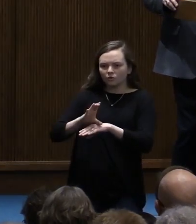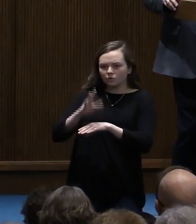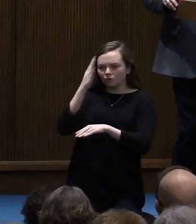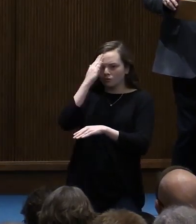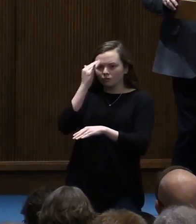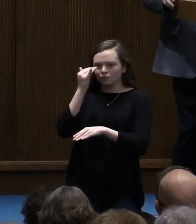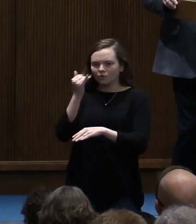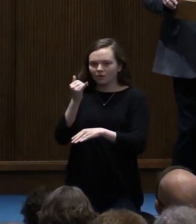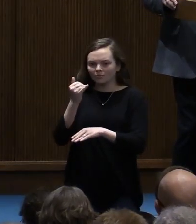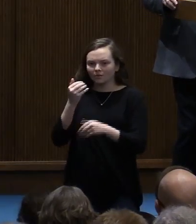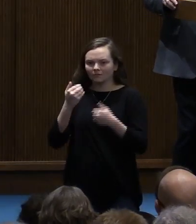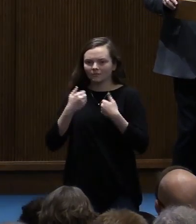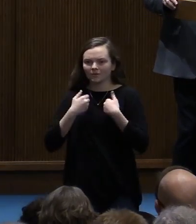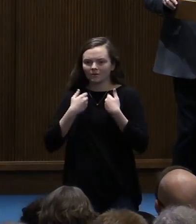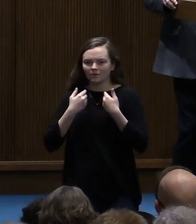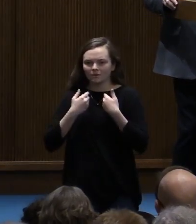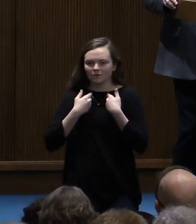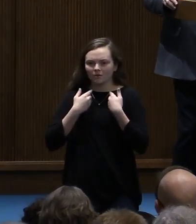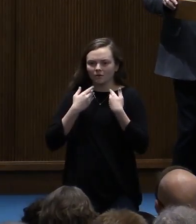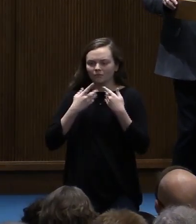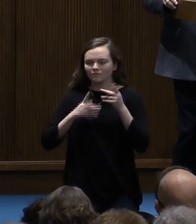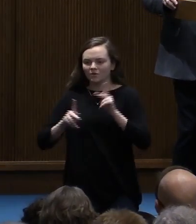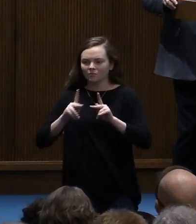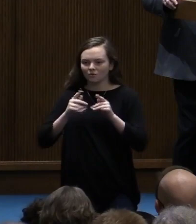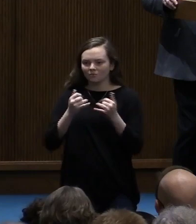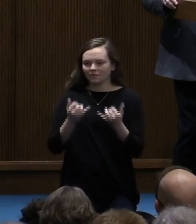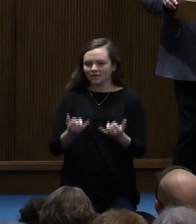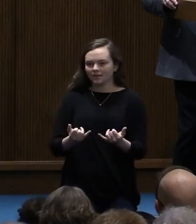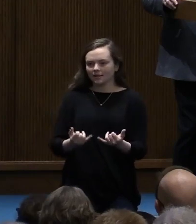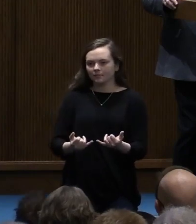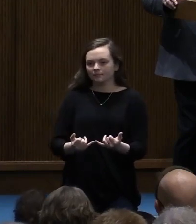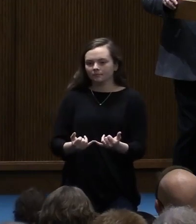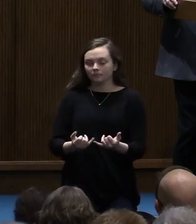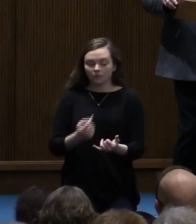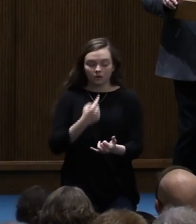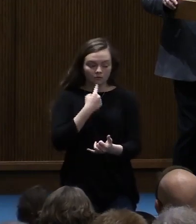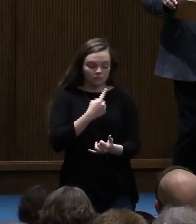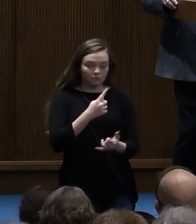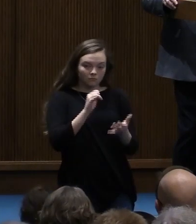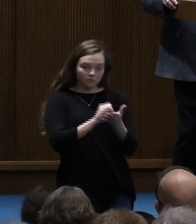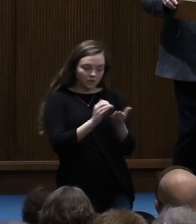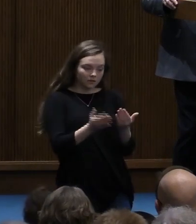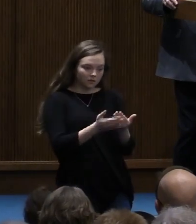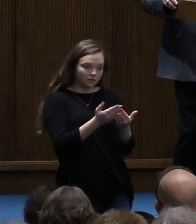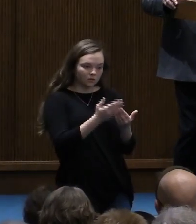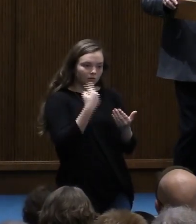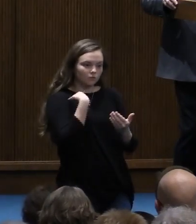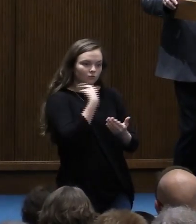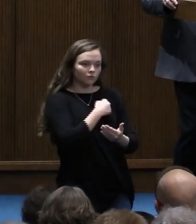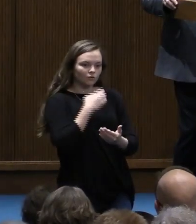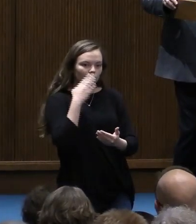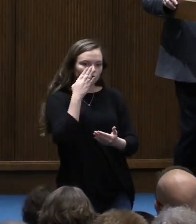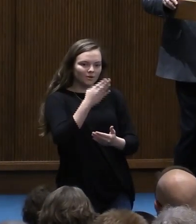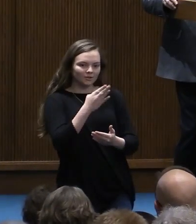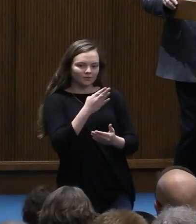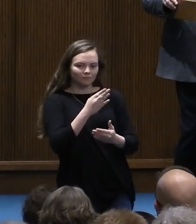the church because of the caliber of our young people today? And I said, that's easy. We're going to thrive.